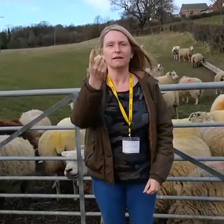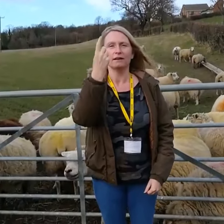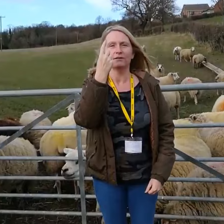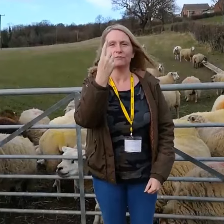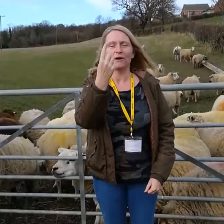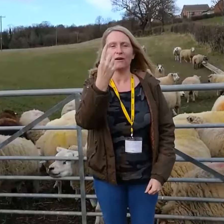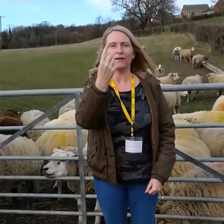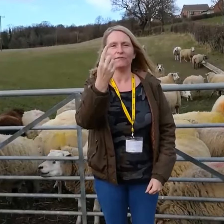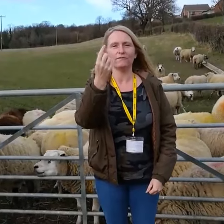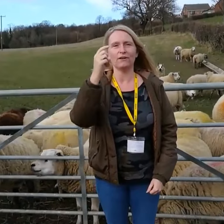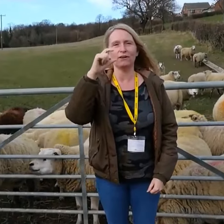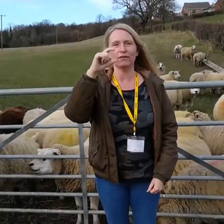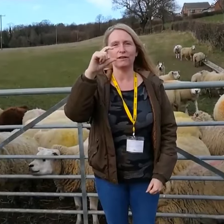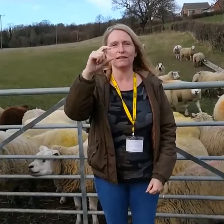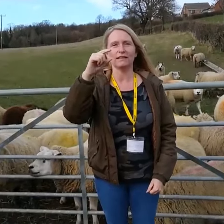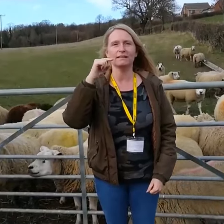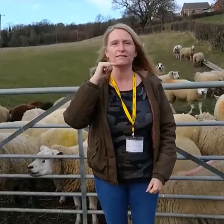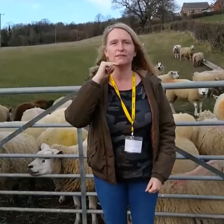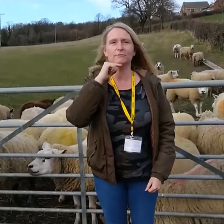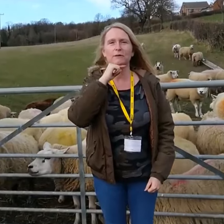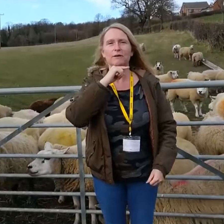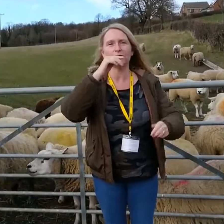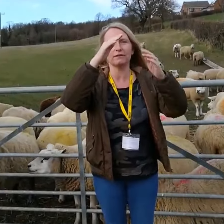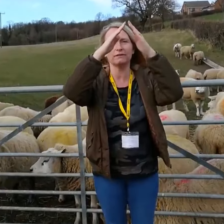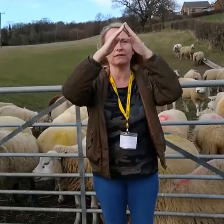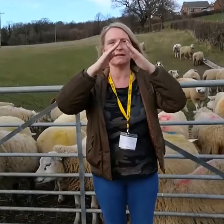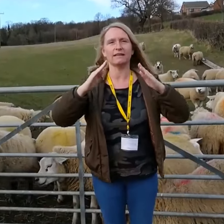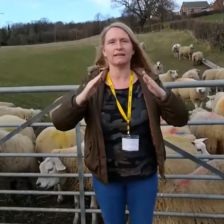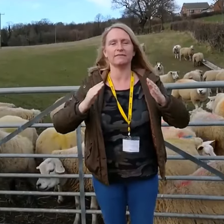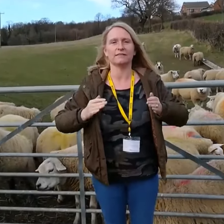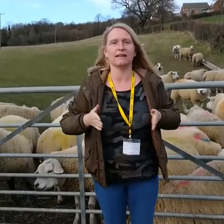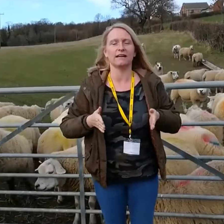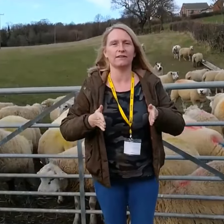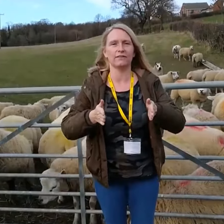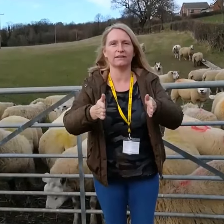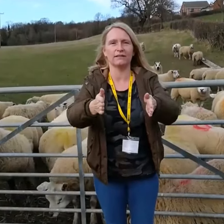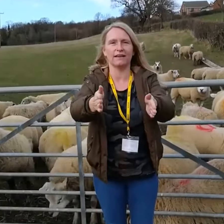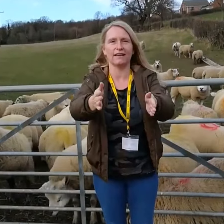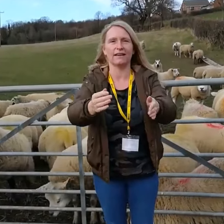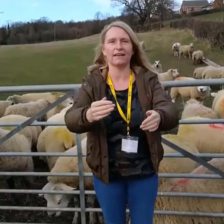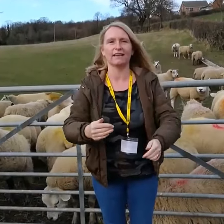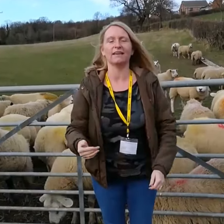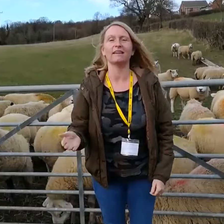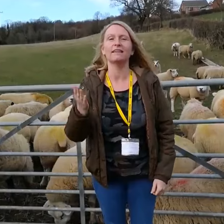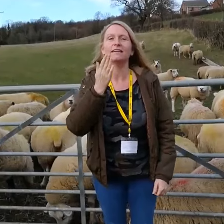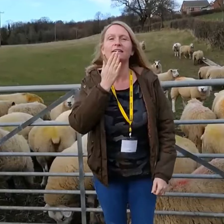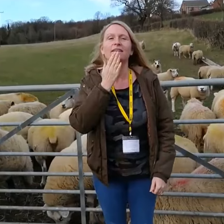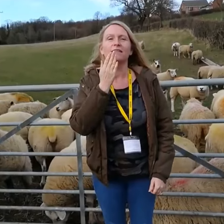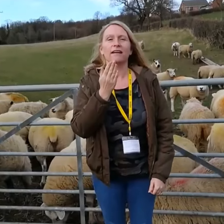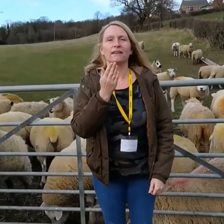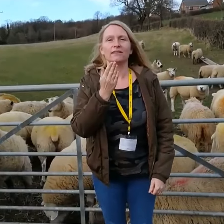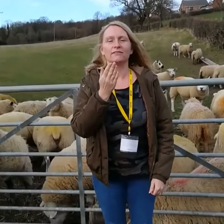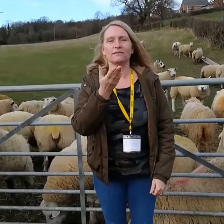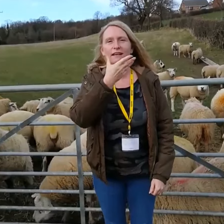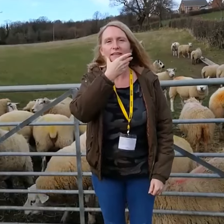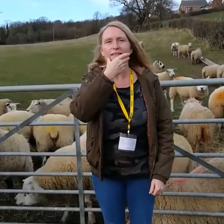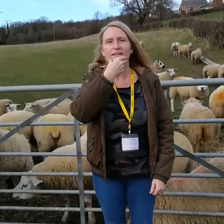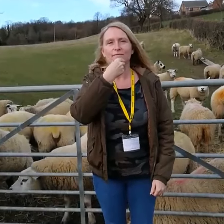And one for the little boy who lives down the lane. Thank you said the